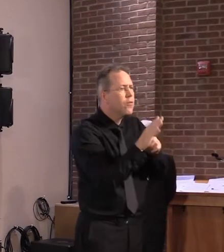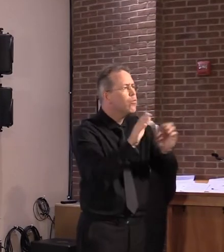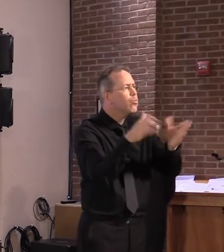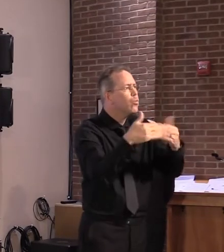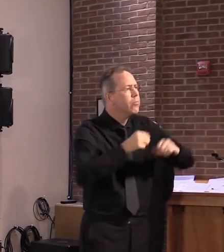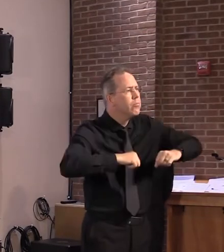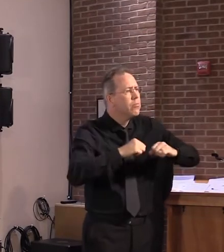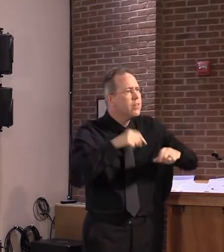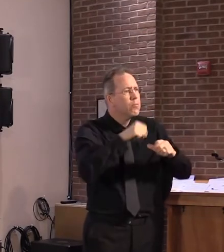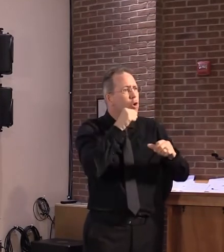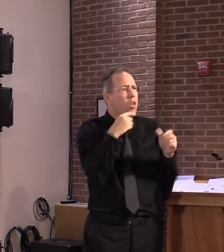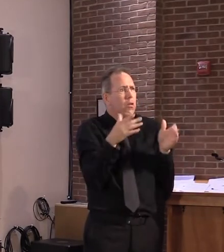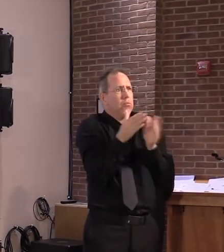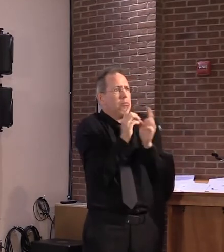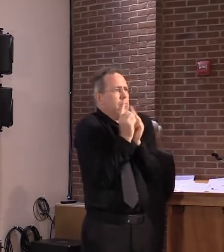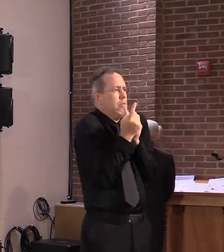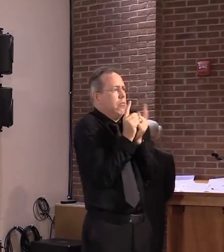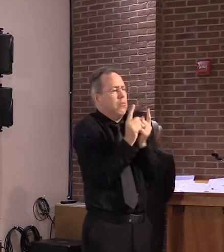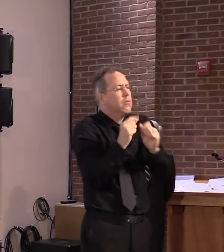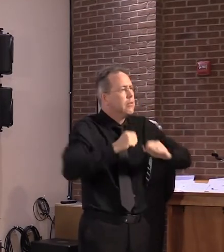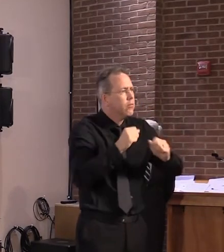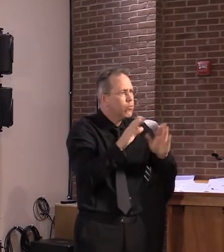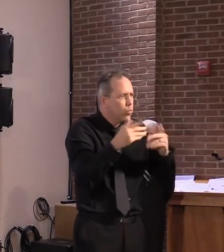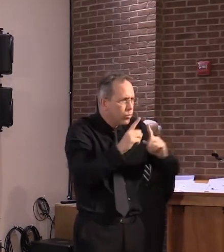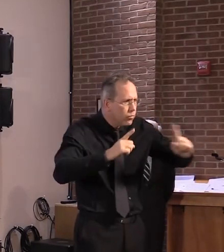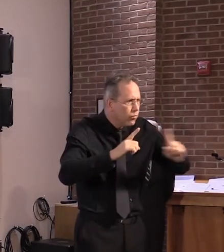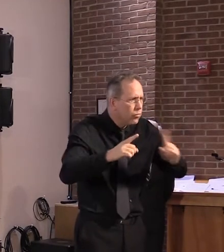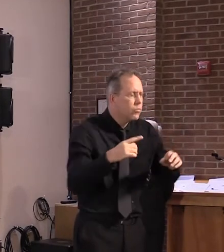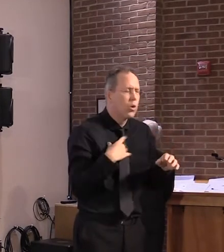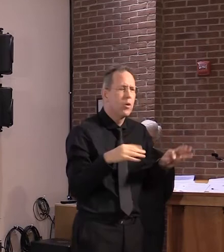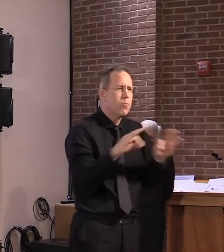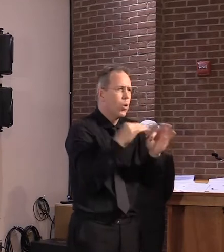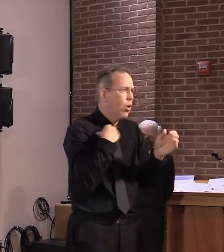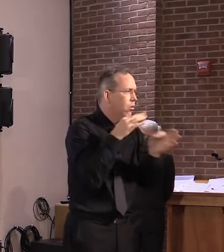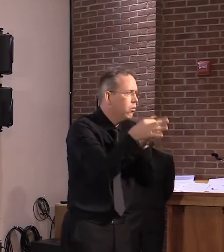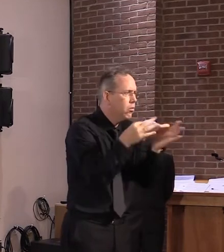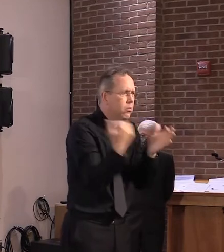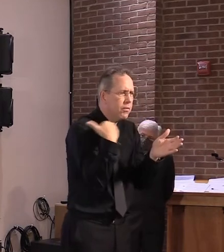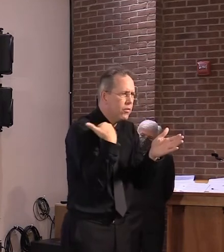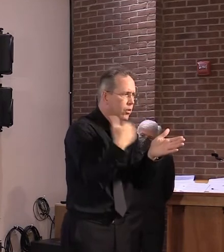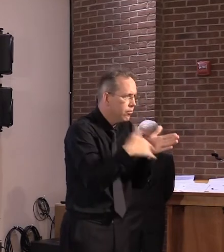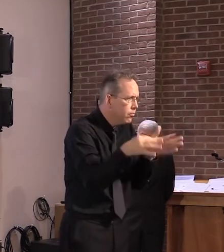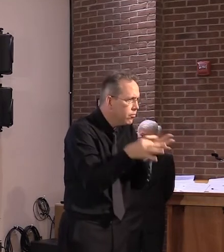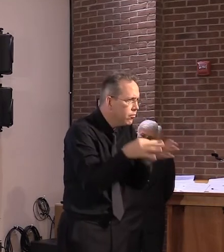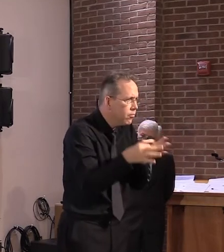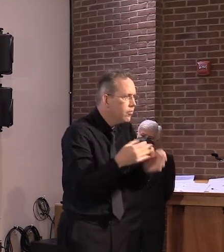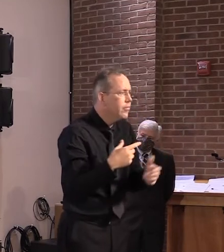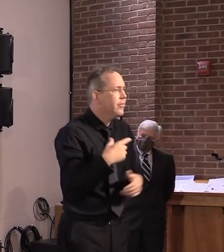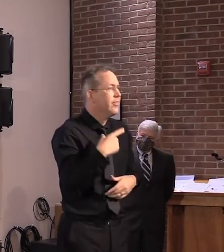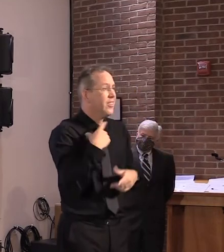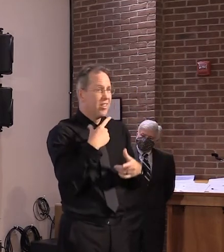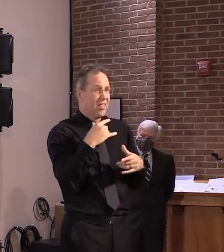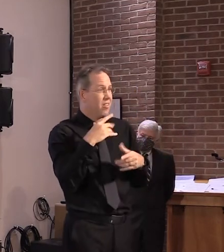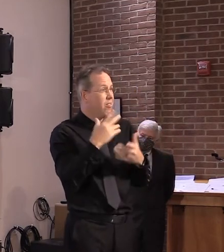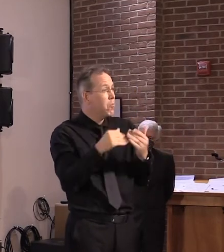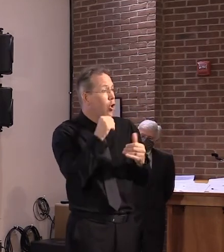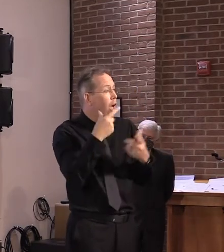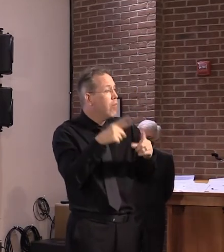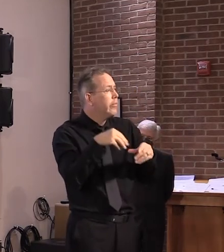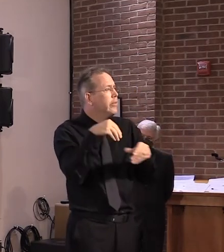So that's critical. And then it's that time indoors again. When you're indoors, if